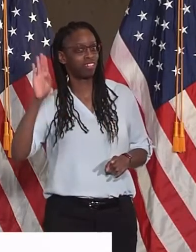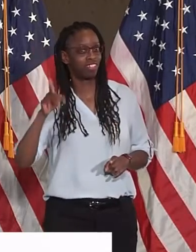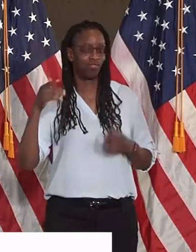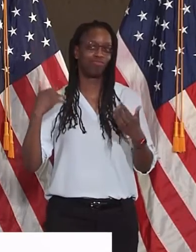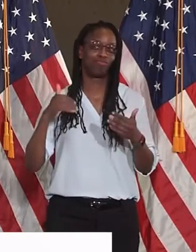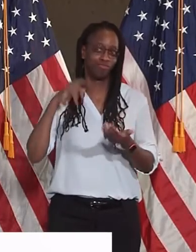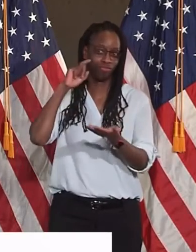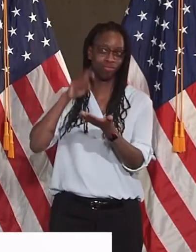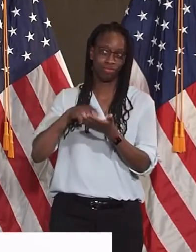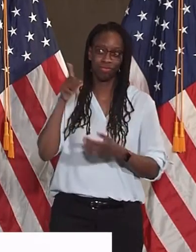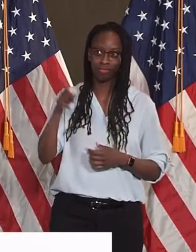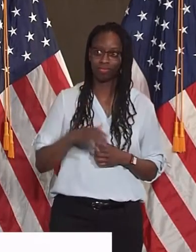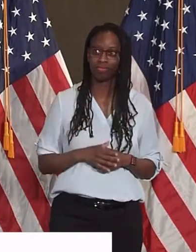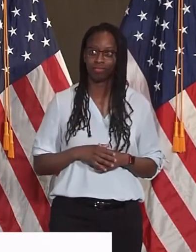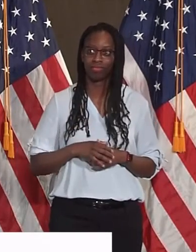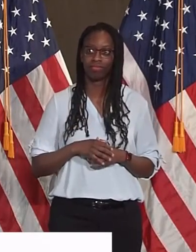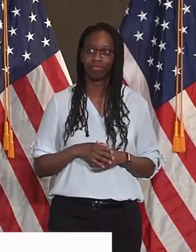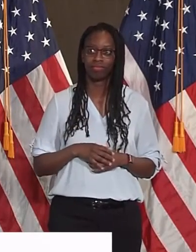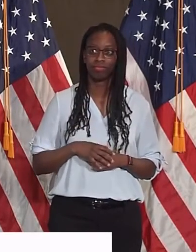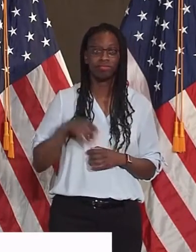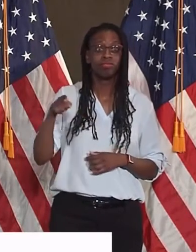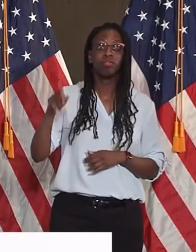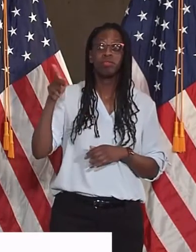passionate advocate in Washington.